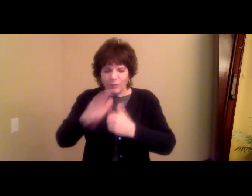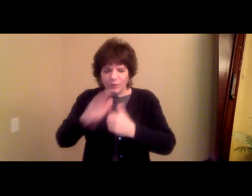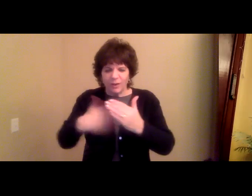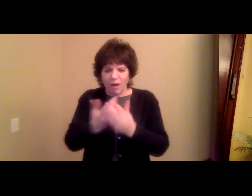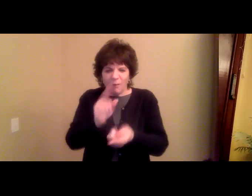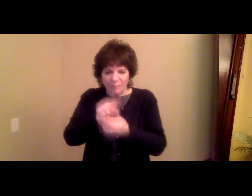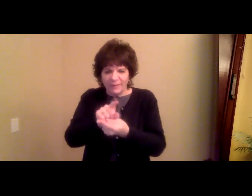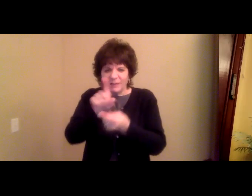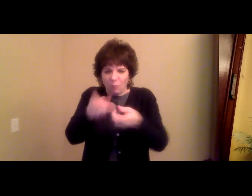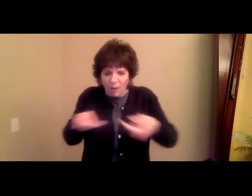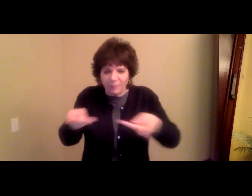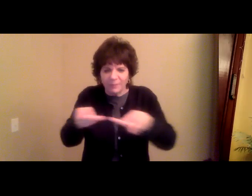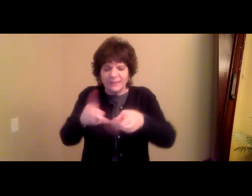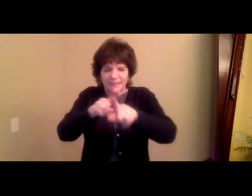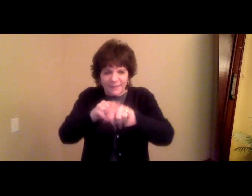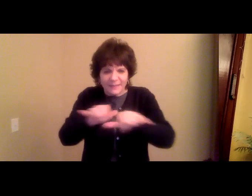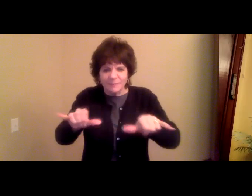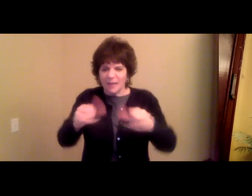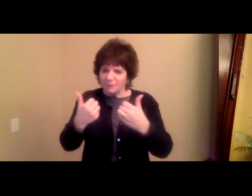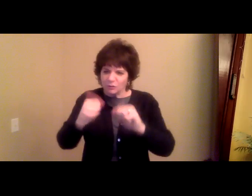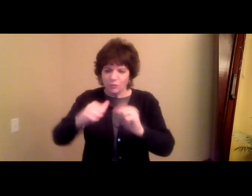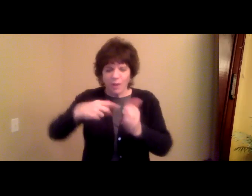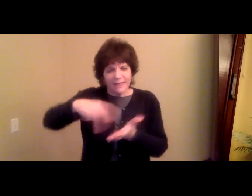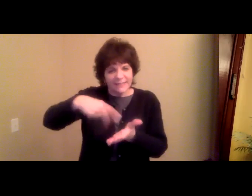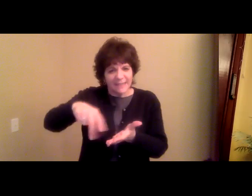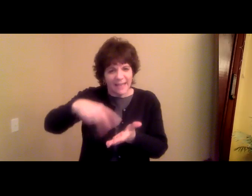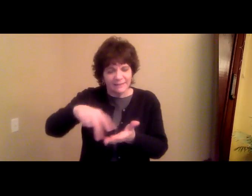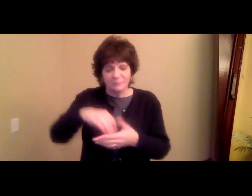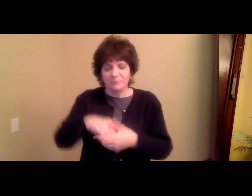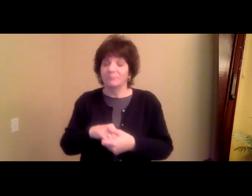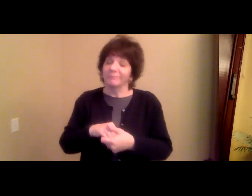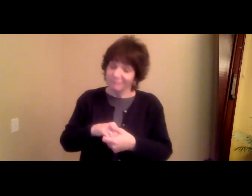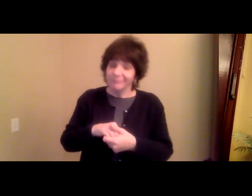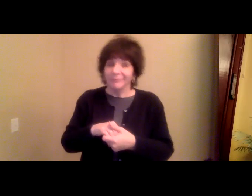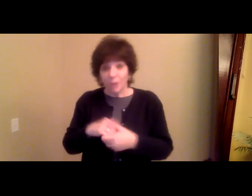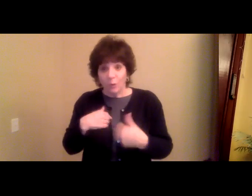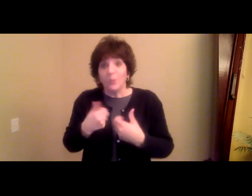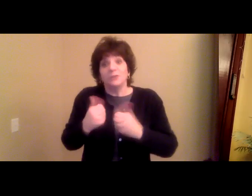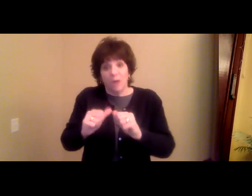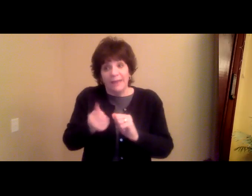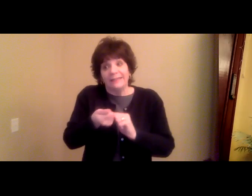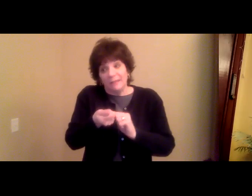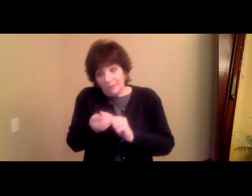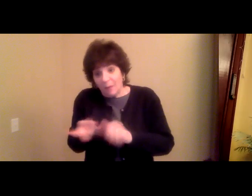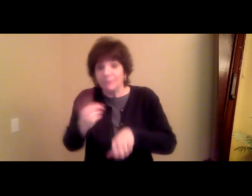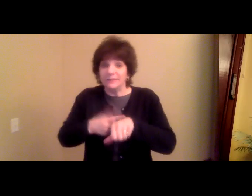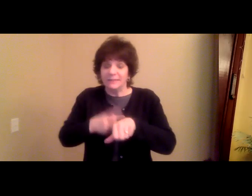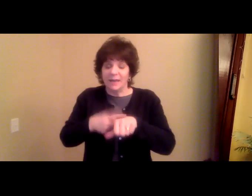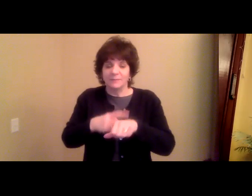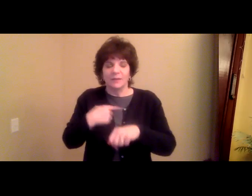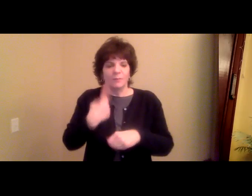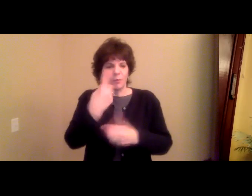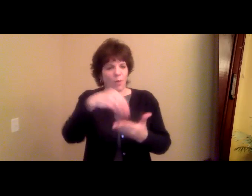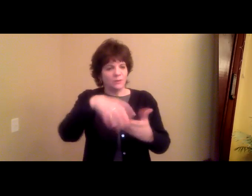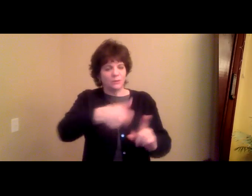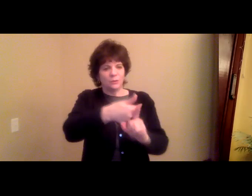same time to try and dance? So we did try that a couple of times, but I had one student who